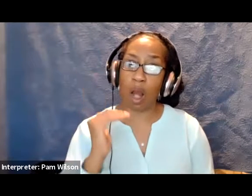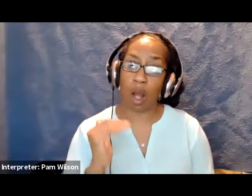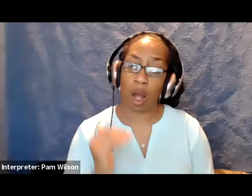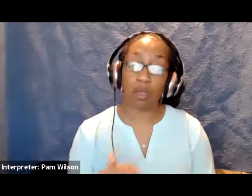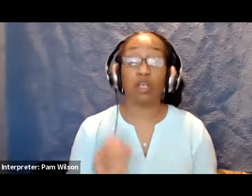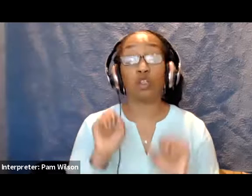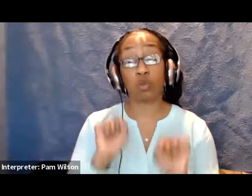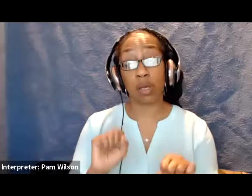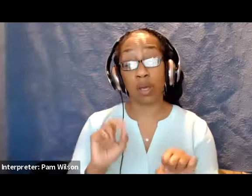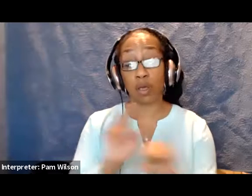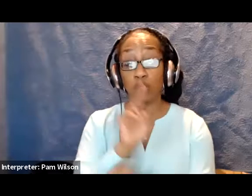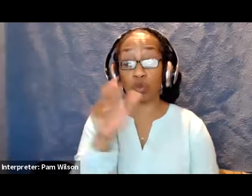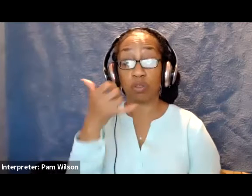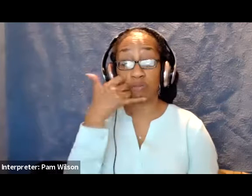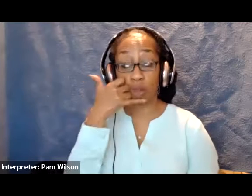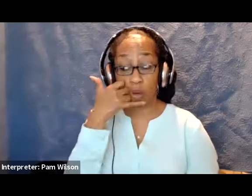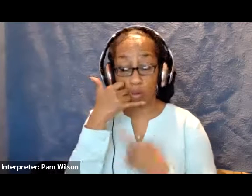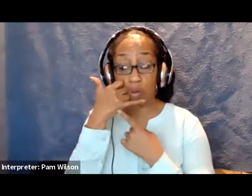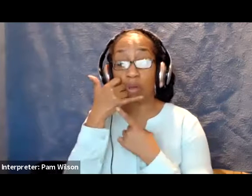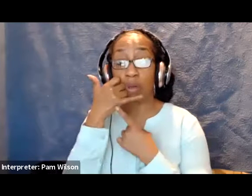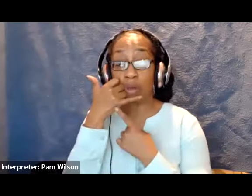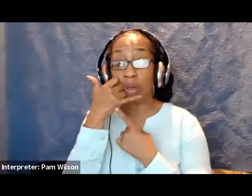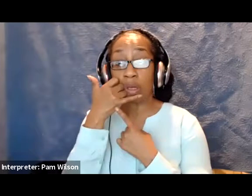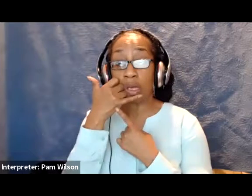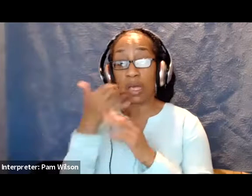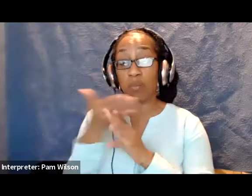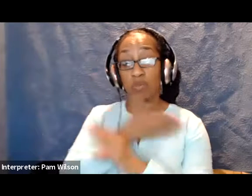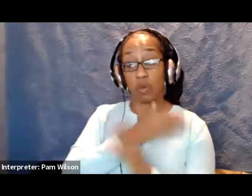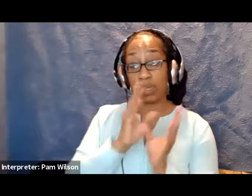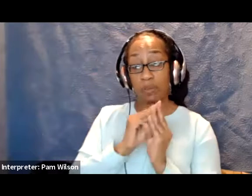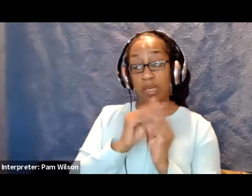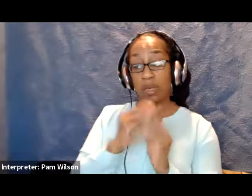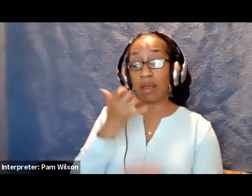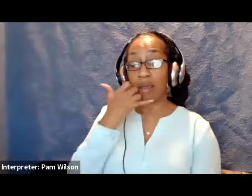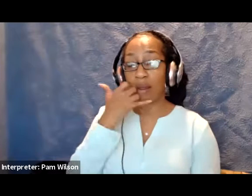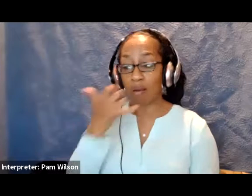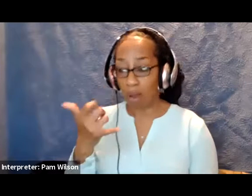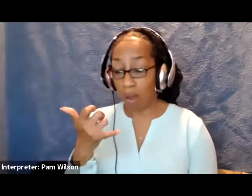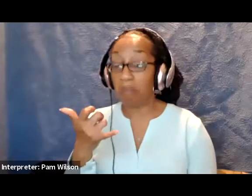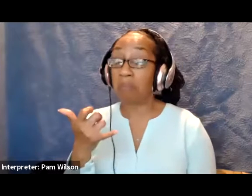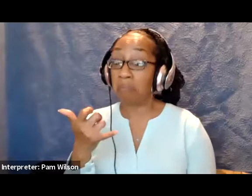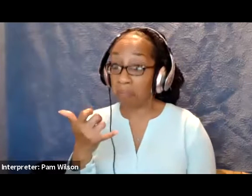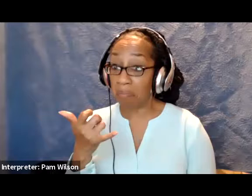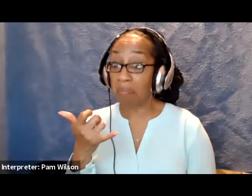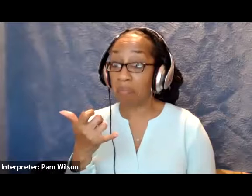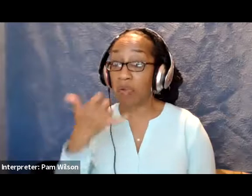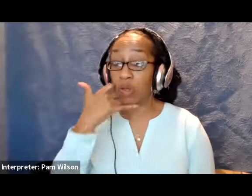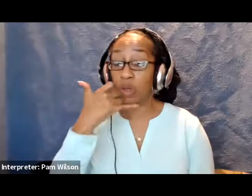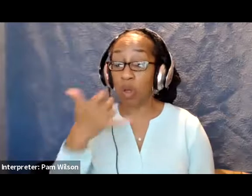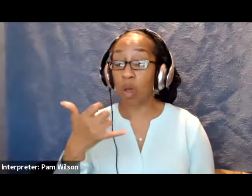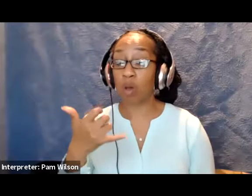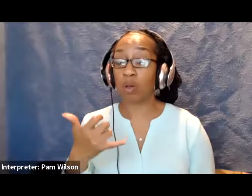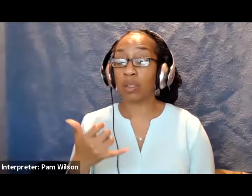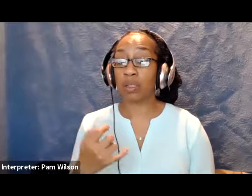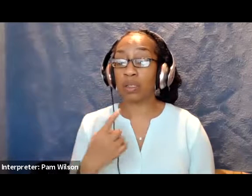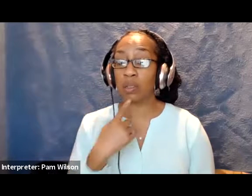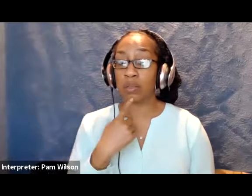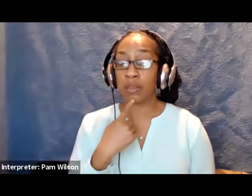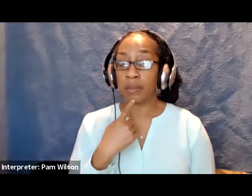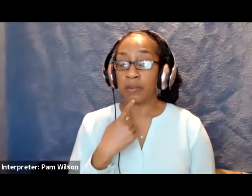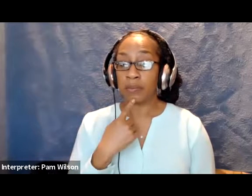phone and you can call, and I actually did this right before the meeting, and sure enough, when you do, it will say,